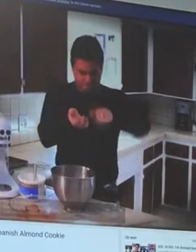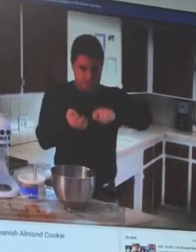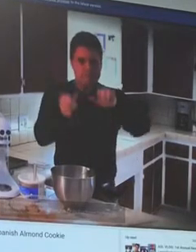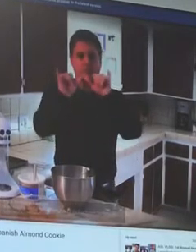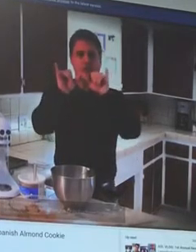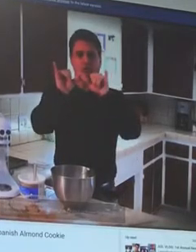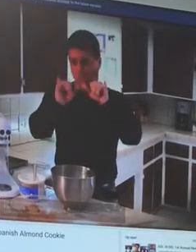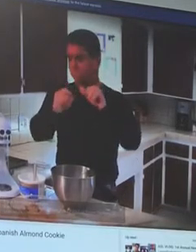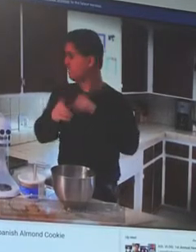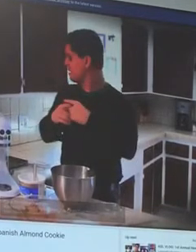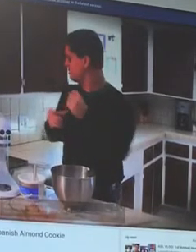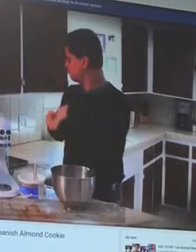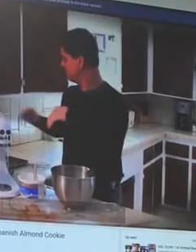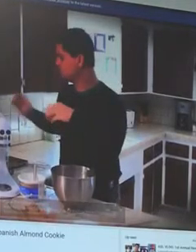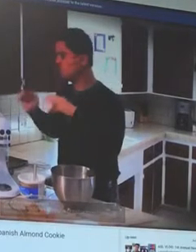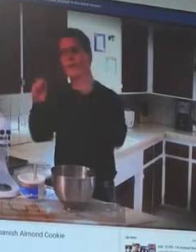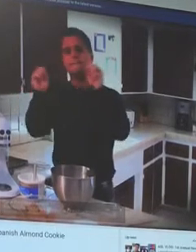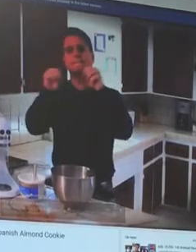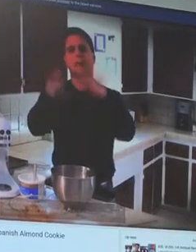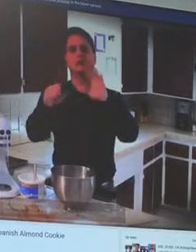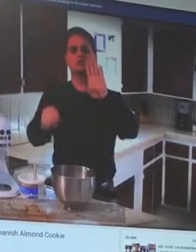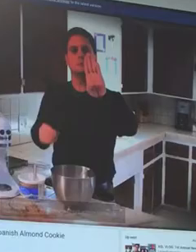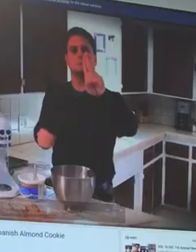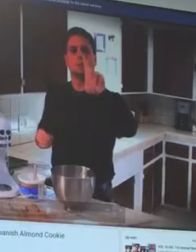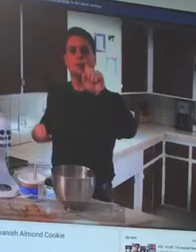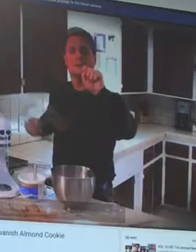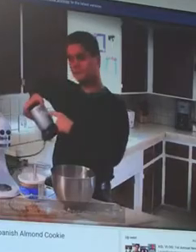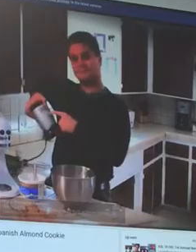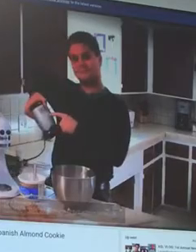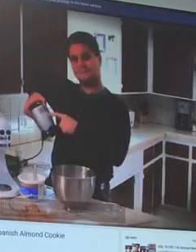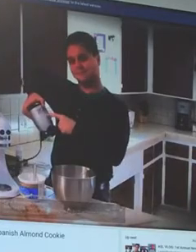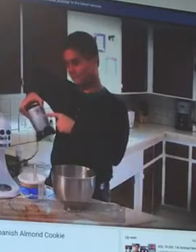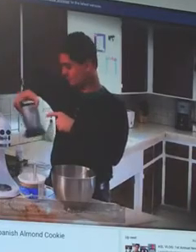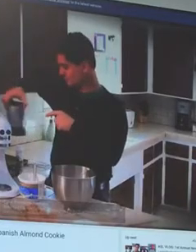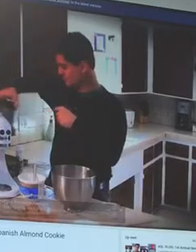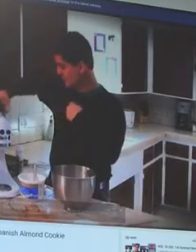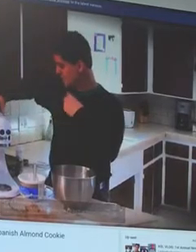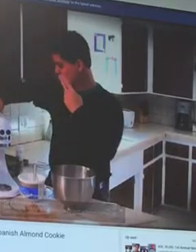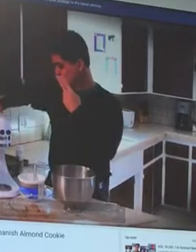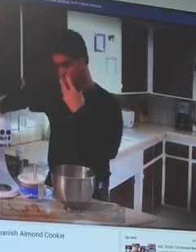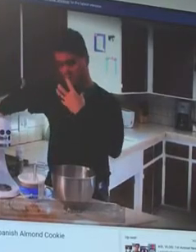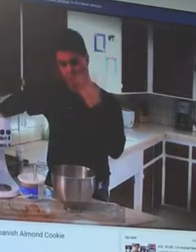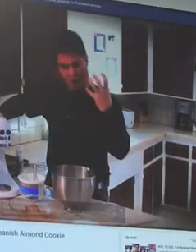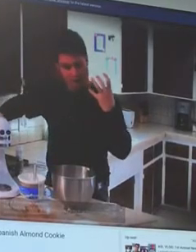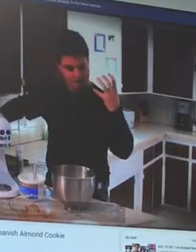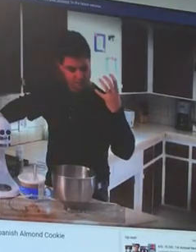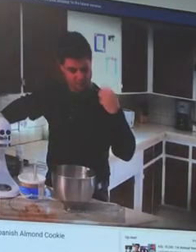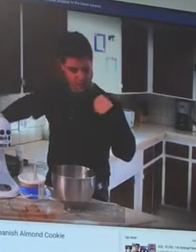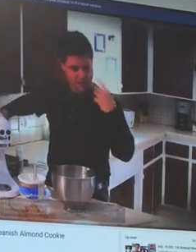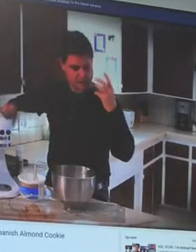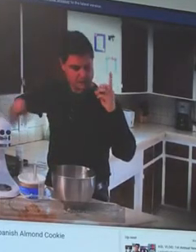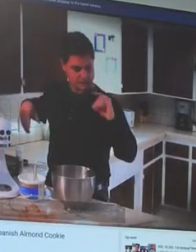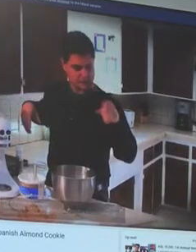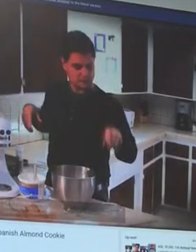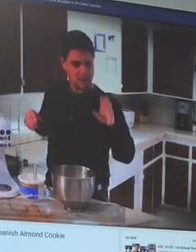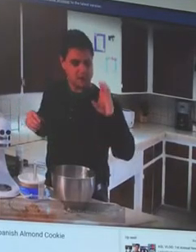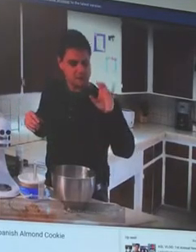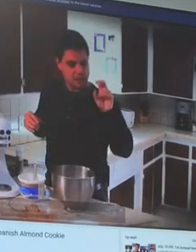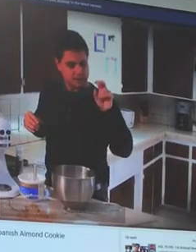cookie and bite into a chunk of salt. So we're gonna actually measure the salt out, and we're gonna put it in our magic bullet here, which is another fantastic